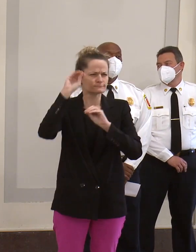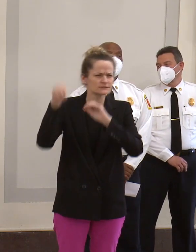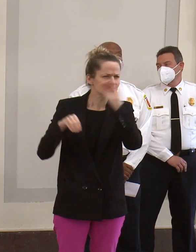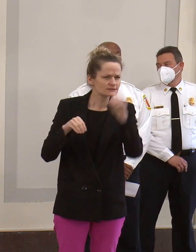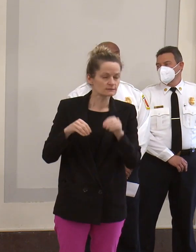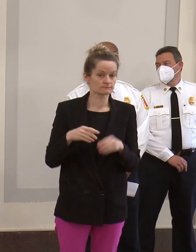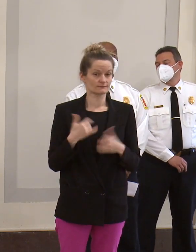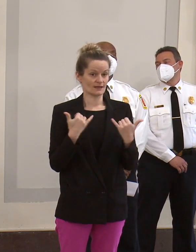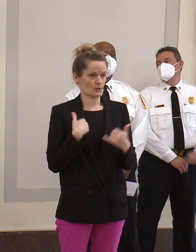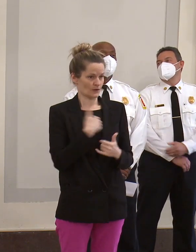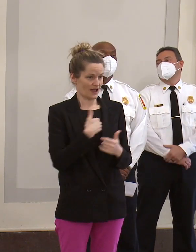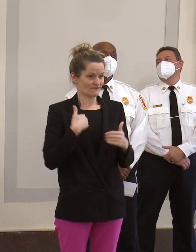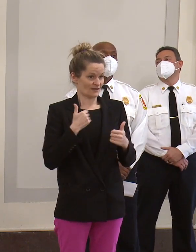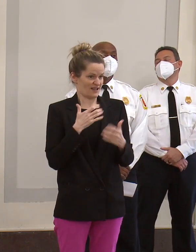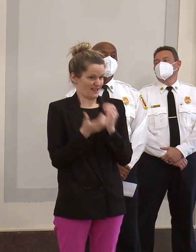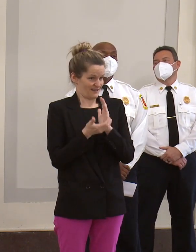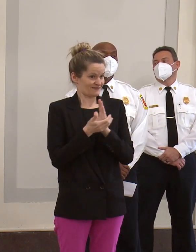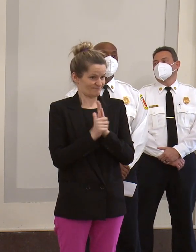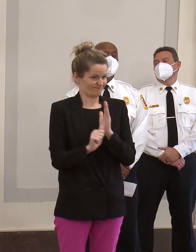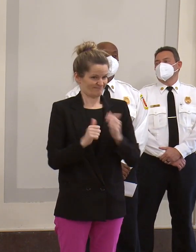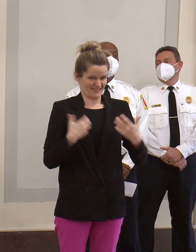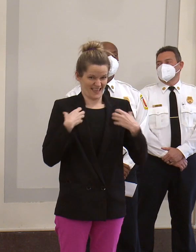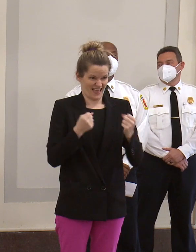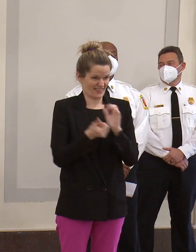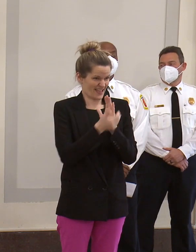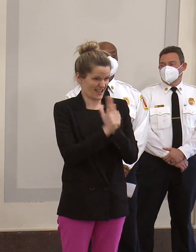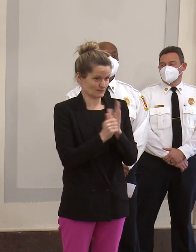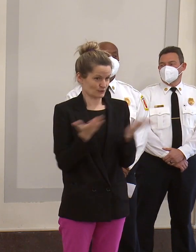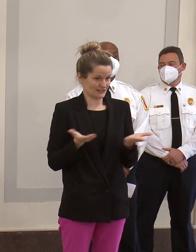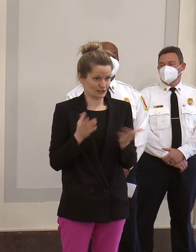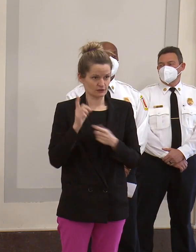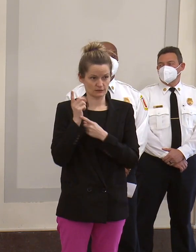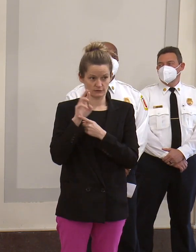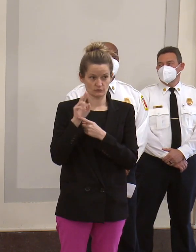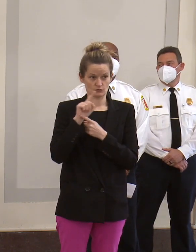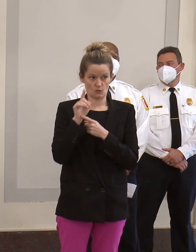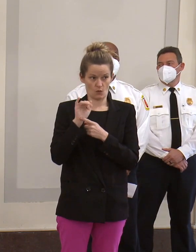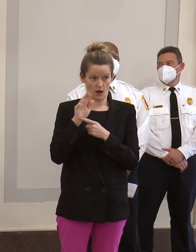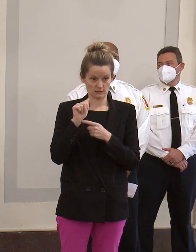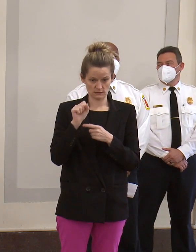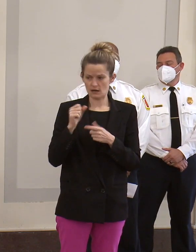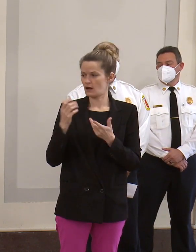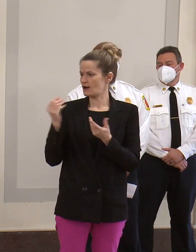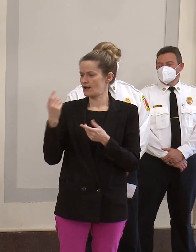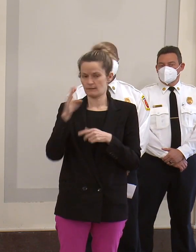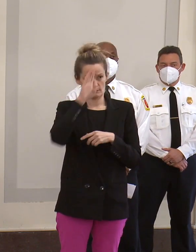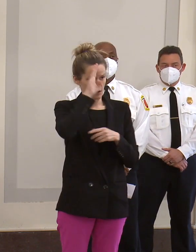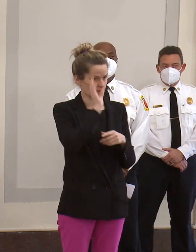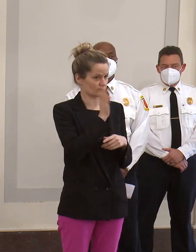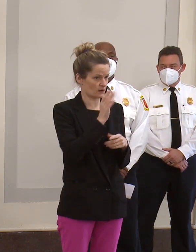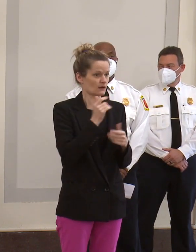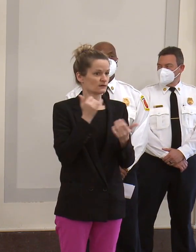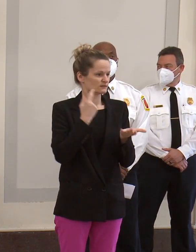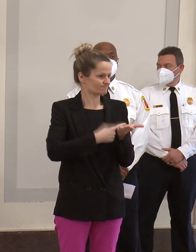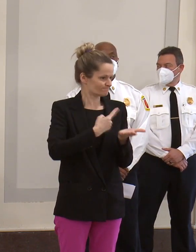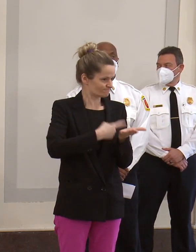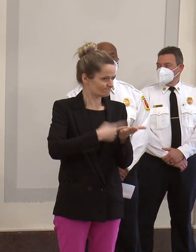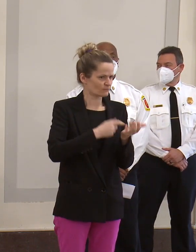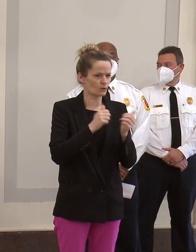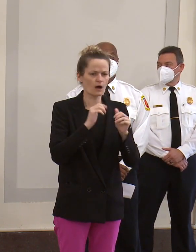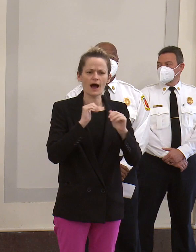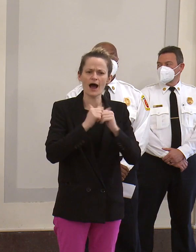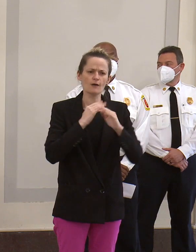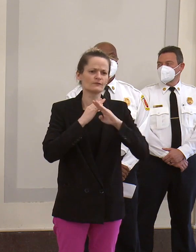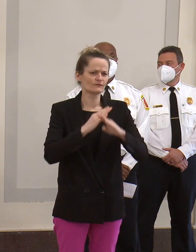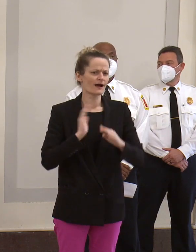to make calls that protect the health and safety of us all. I will now turn it over to Dr. Jaraja for our current metrics and a